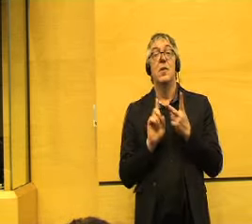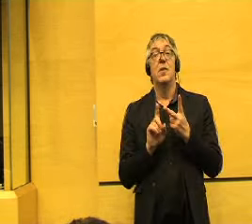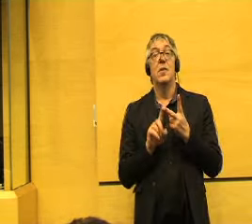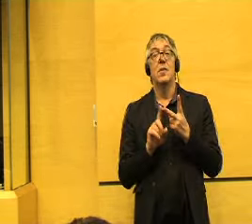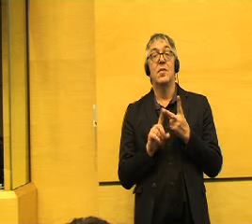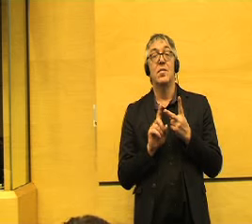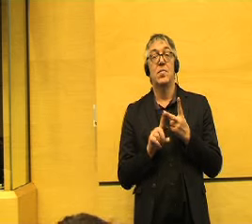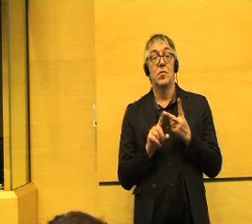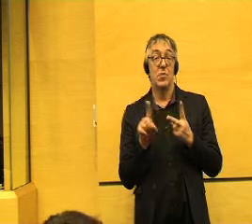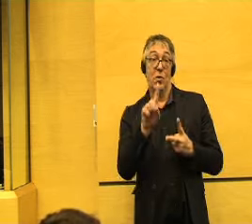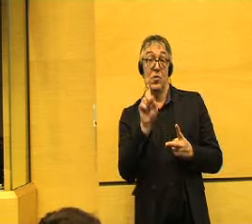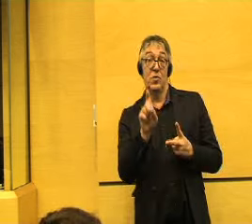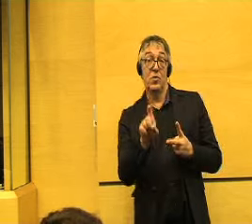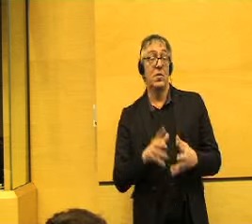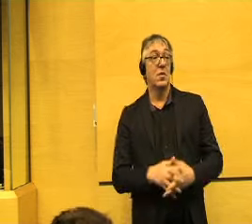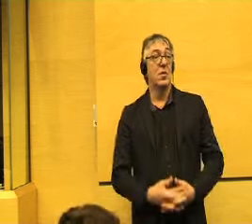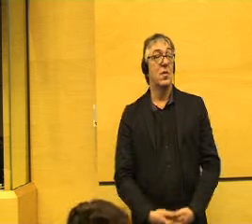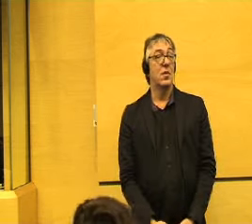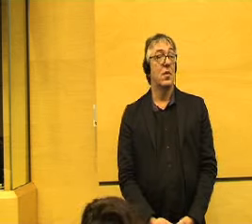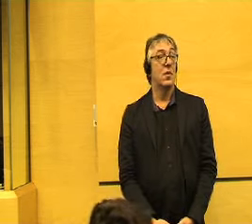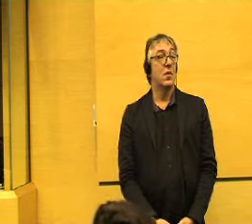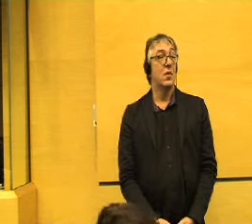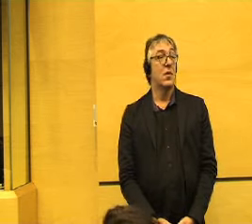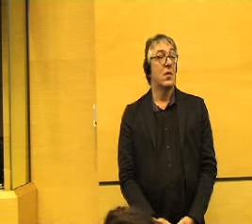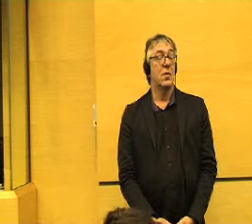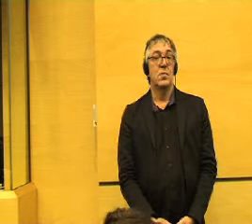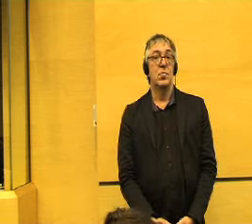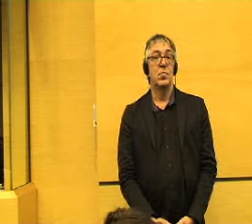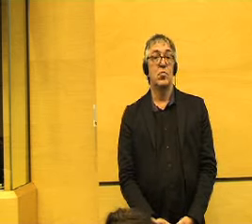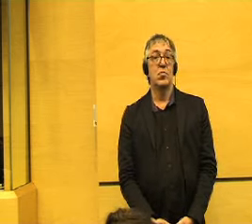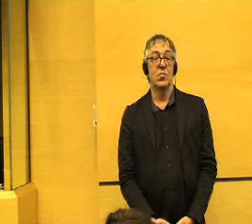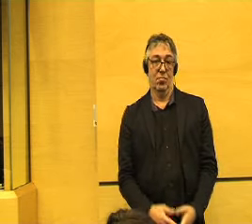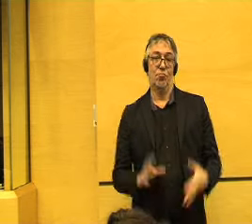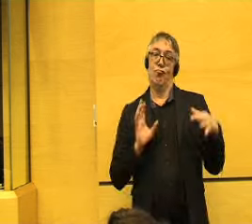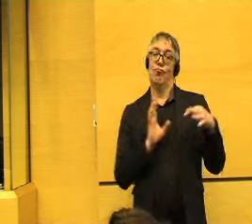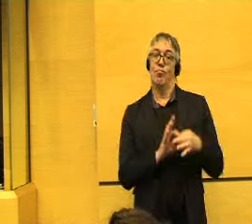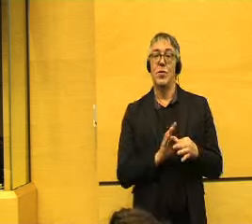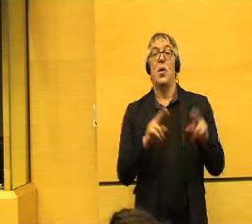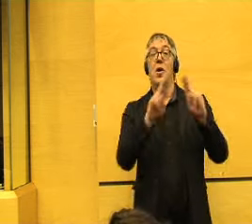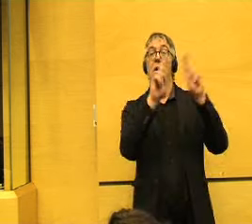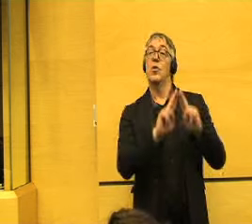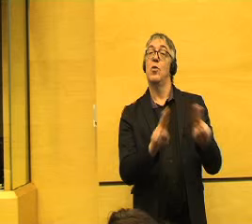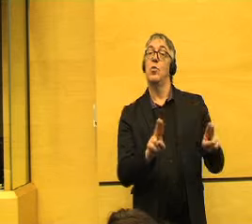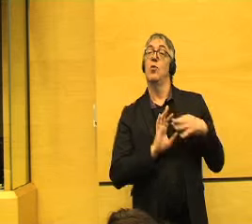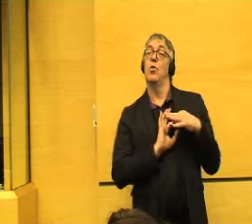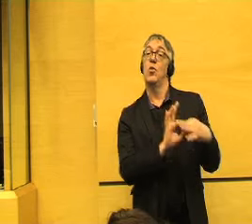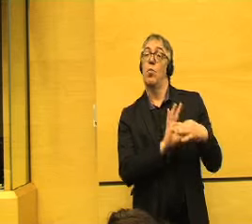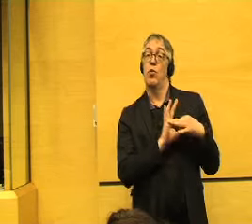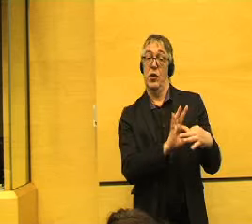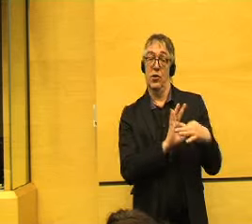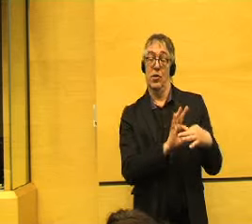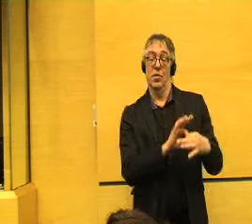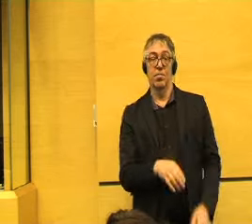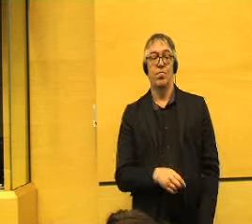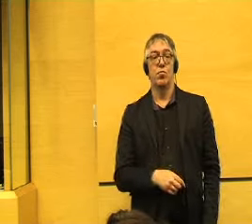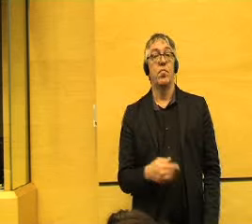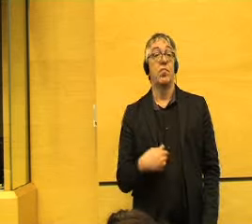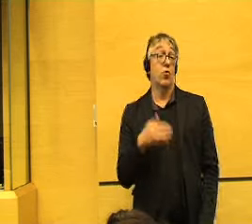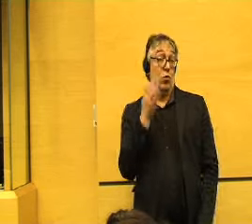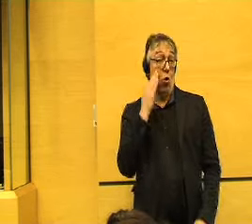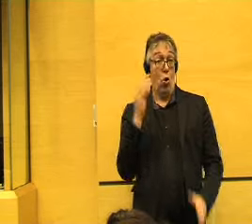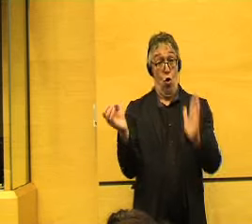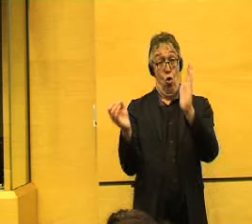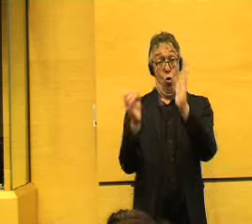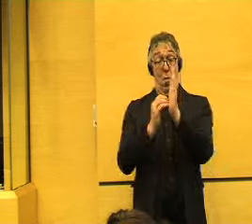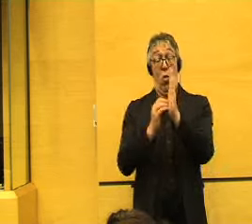my second question is also related to the international cooperation. I know that Bangkok is an